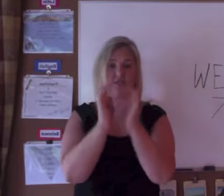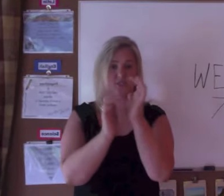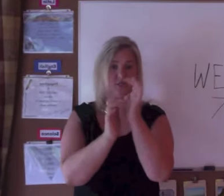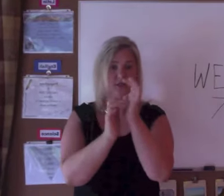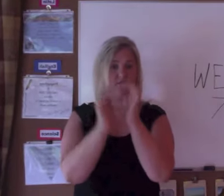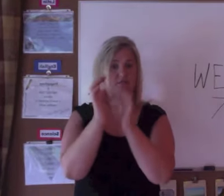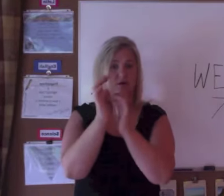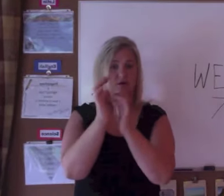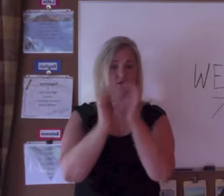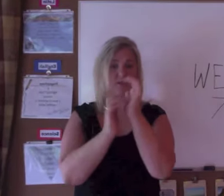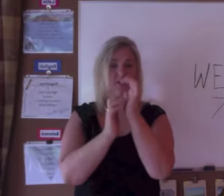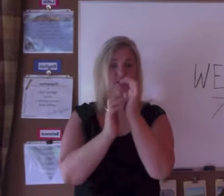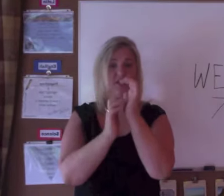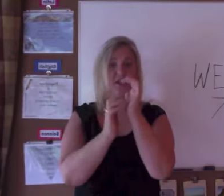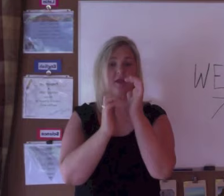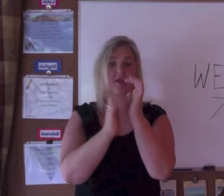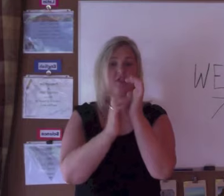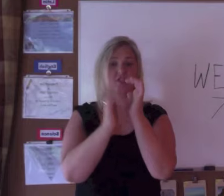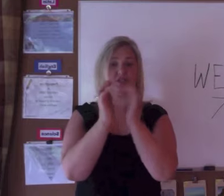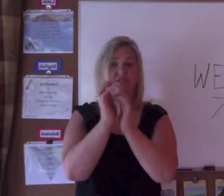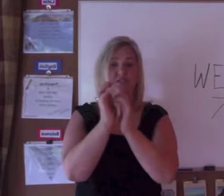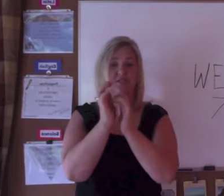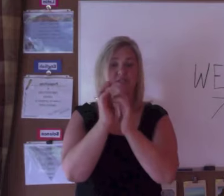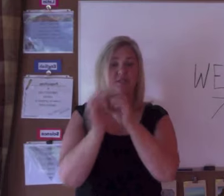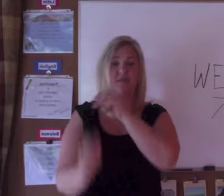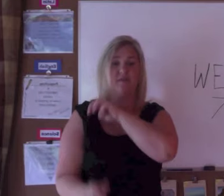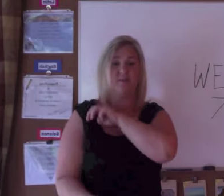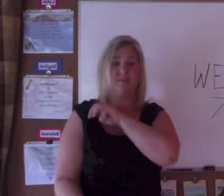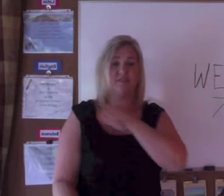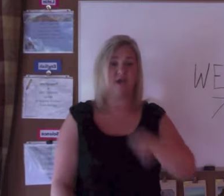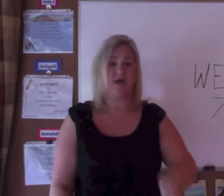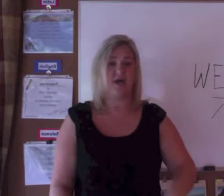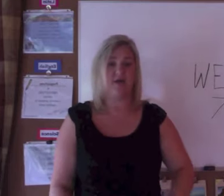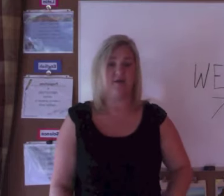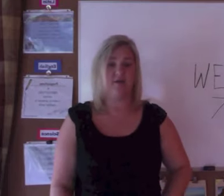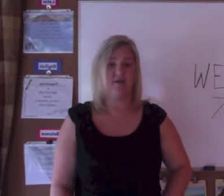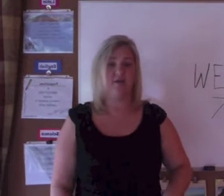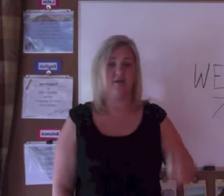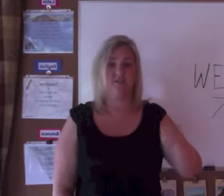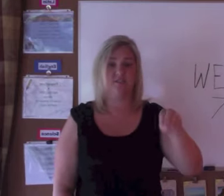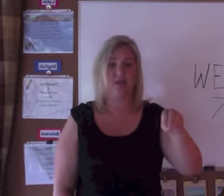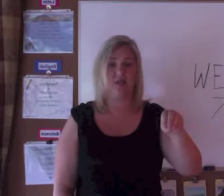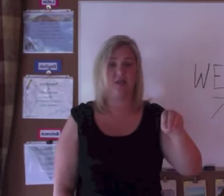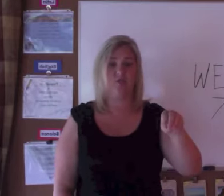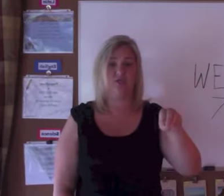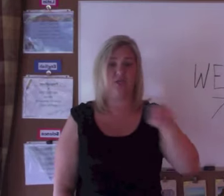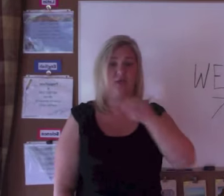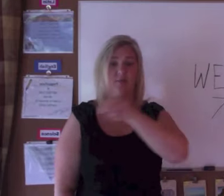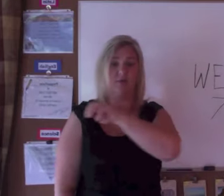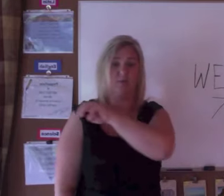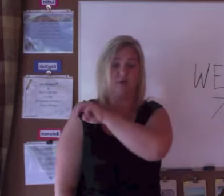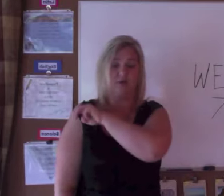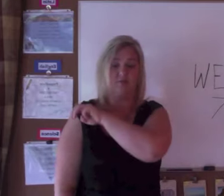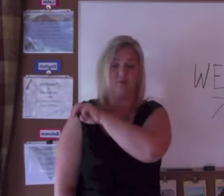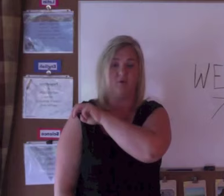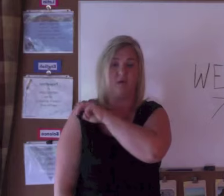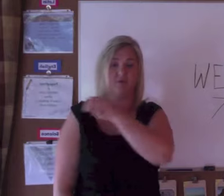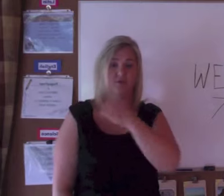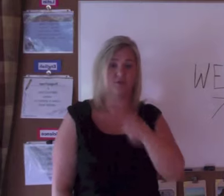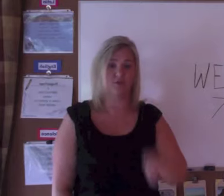the nail scars on each hand. Jesus, the Messiah, that's a sign language M, and you're bringing it from your left shoulder to